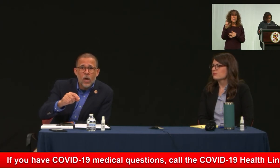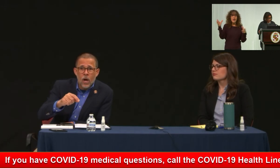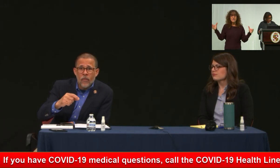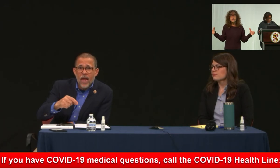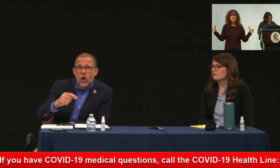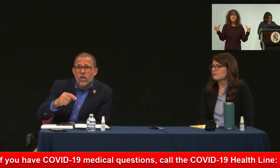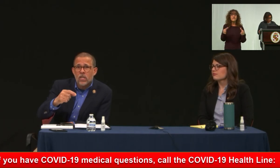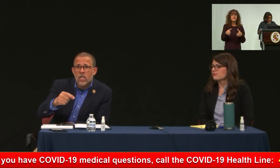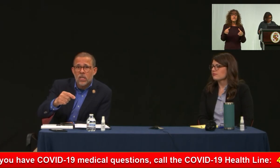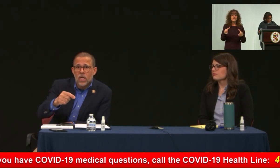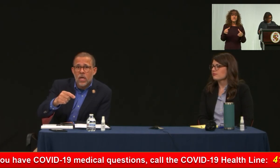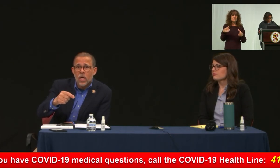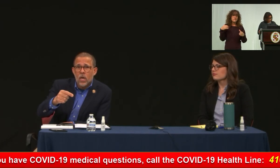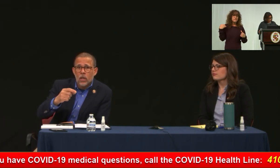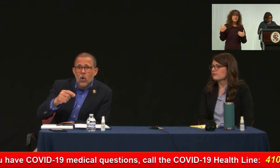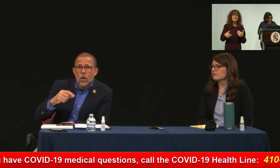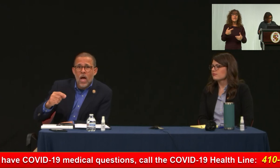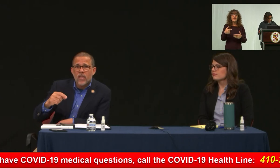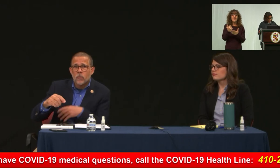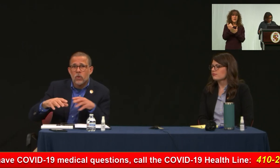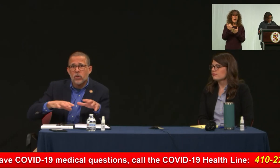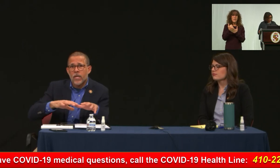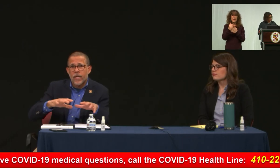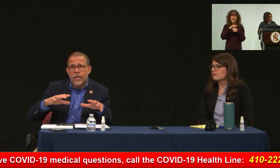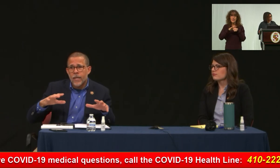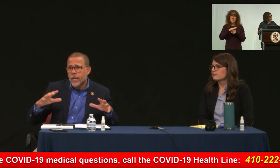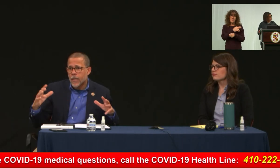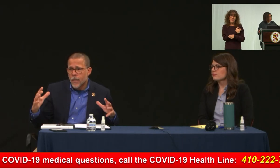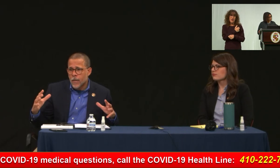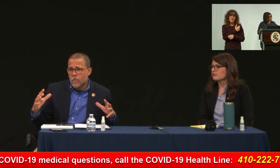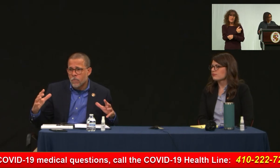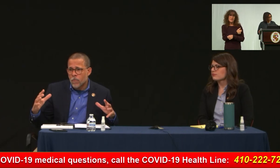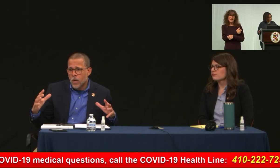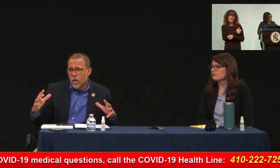mobilized, and they are assisting local hospitals in